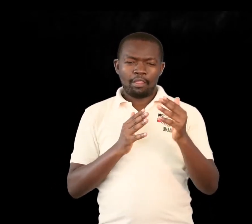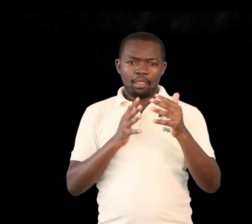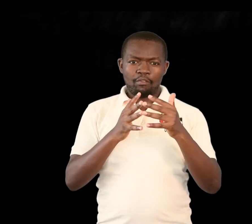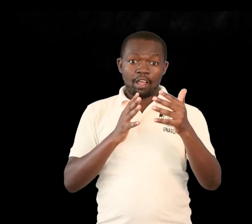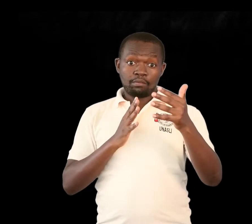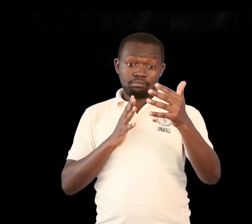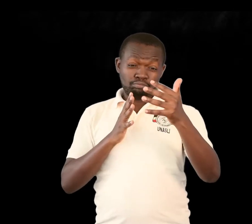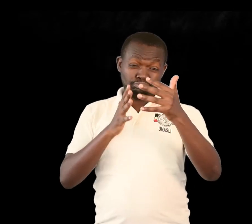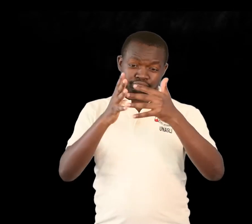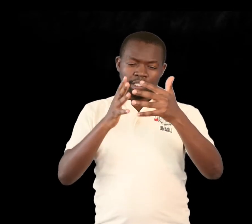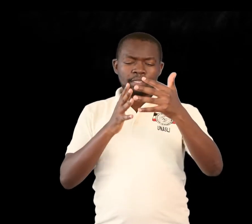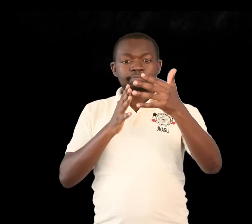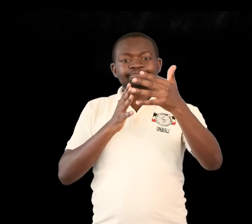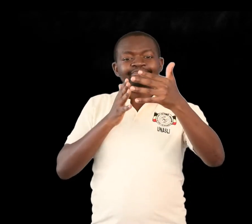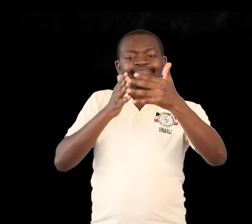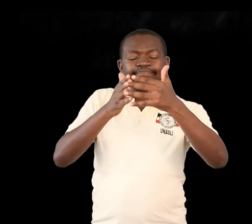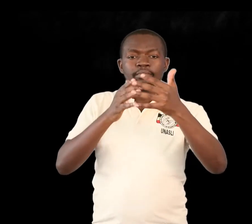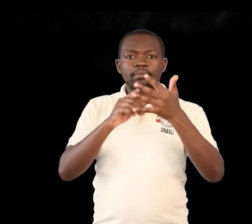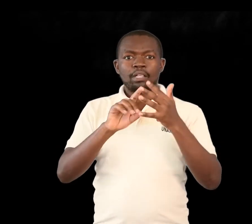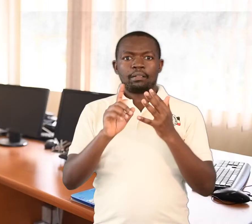let's look at the careers.